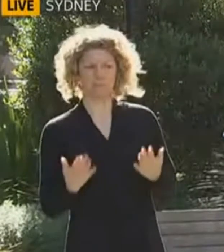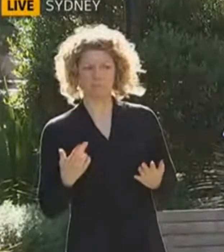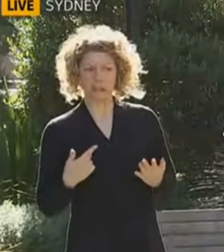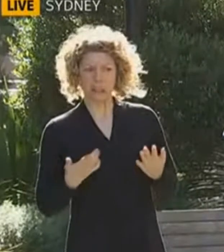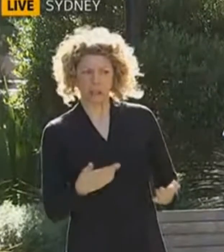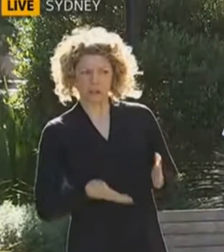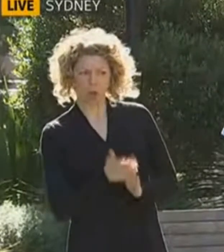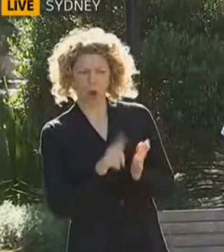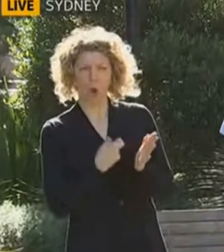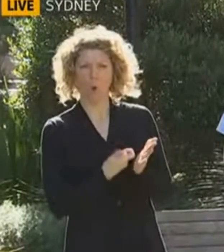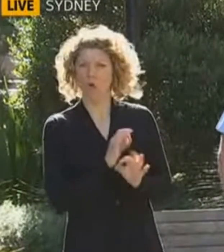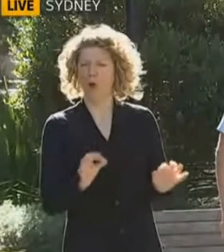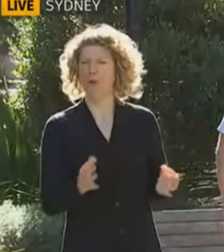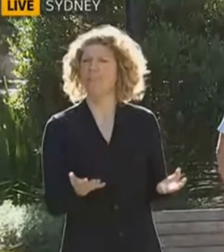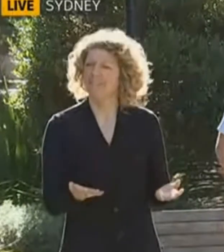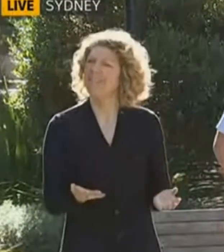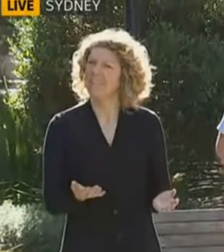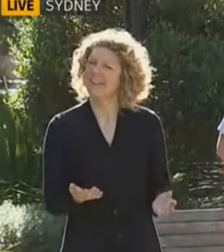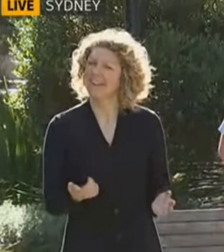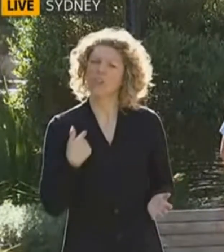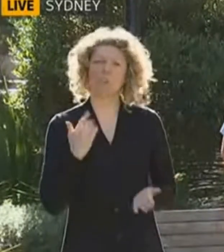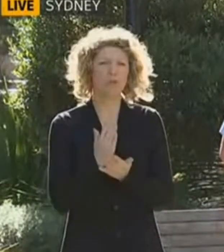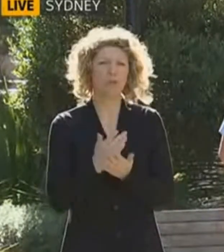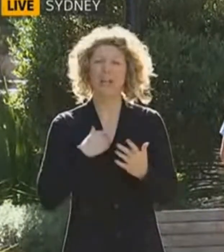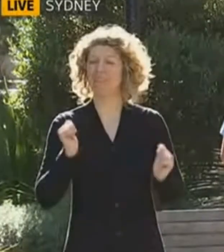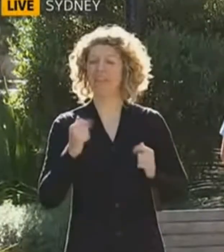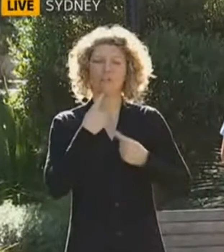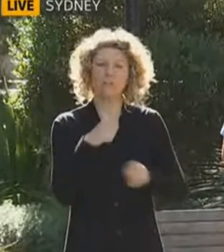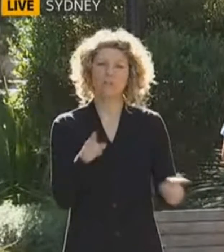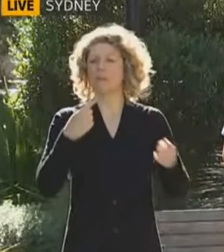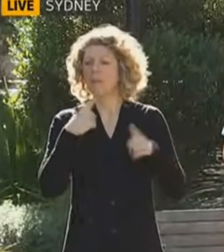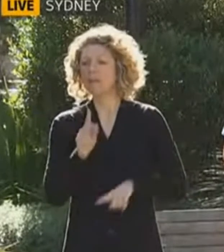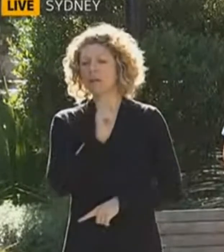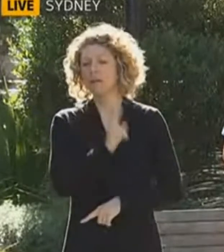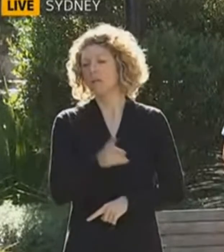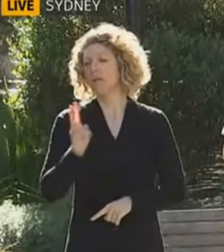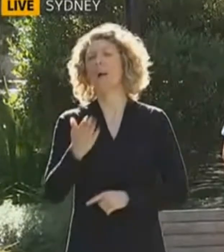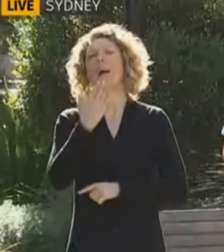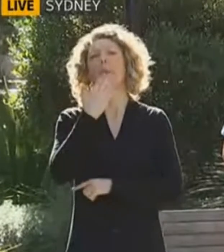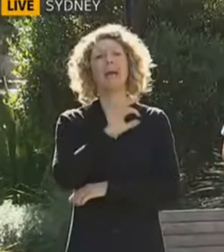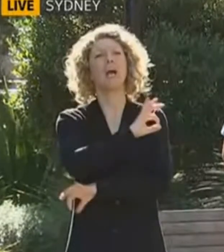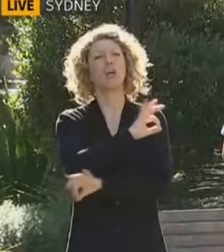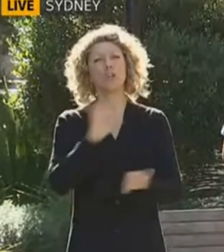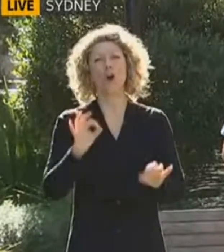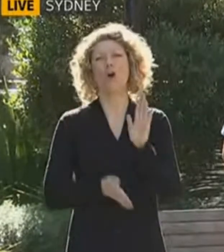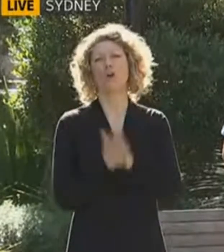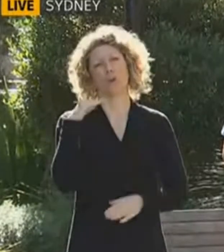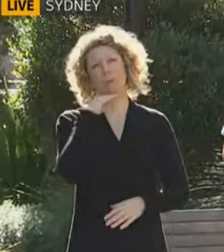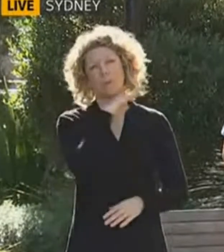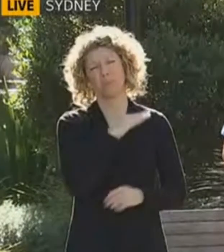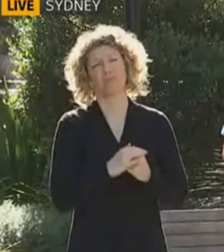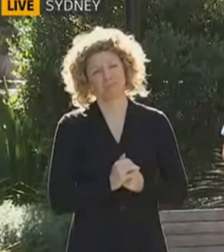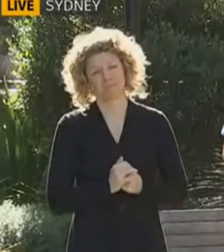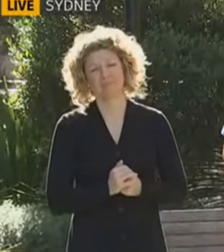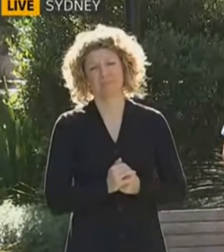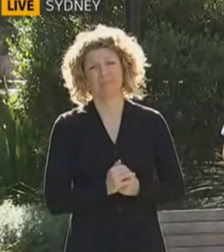clear in the last fortnight, maybe even longer, to recommend people not go to Melbourne. In fact, strongly advise against it, tell them to self-isolate